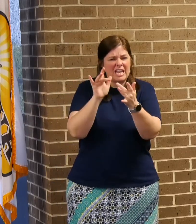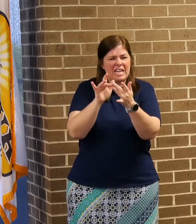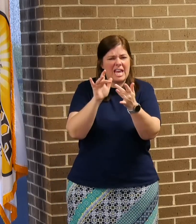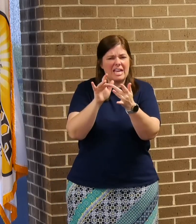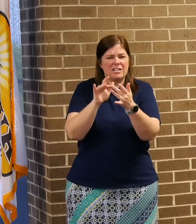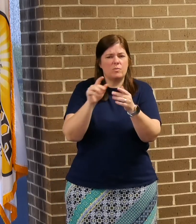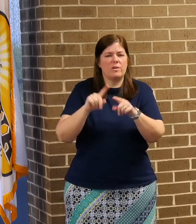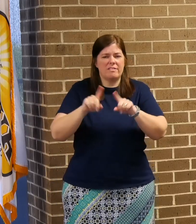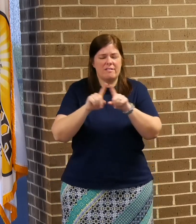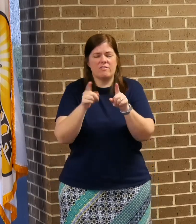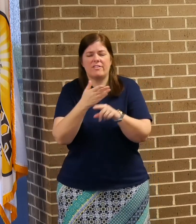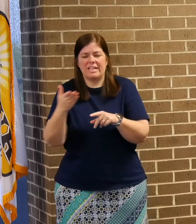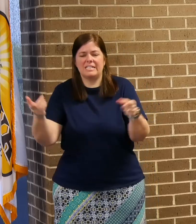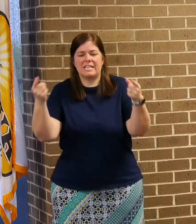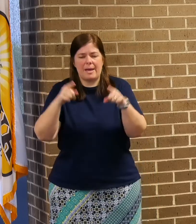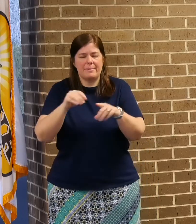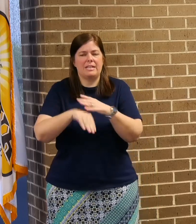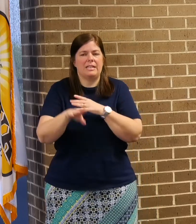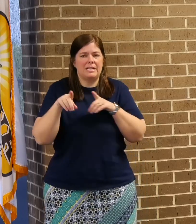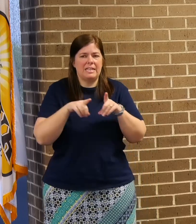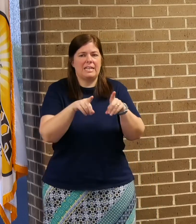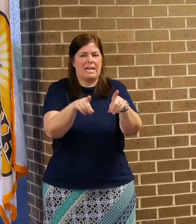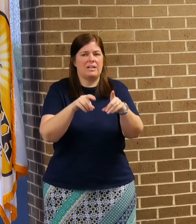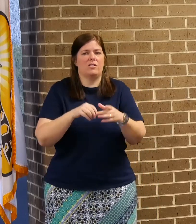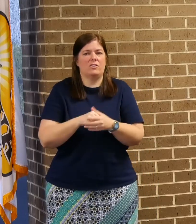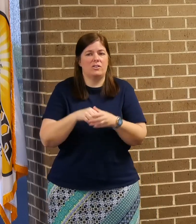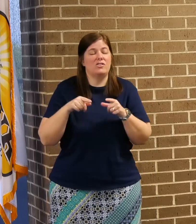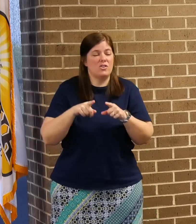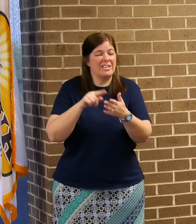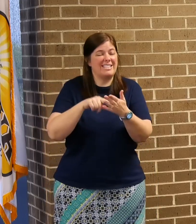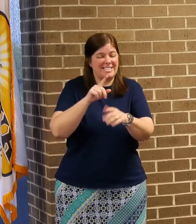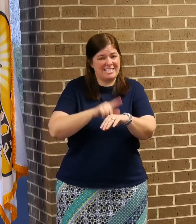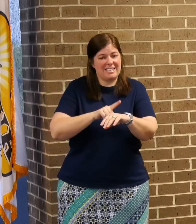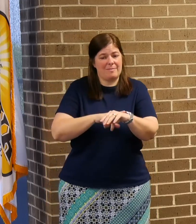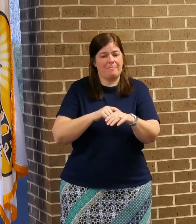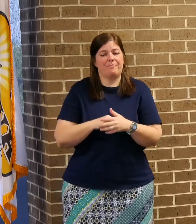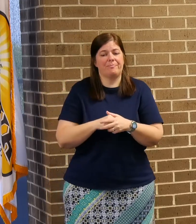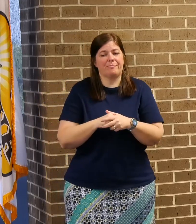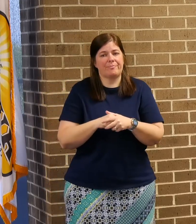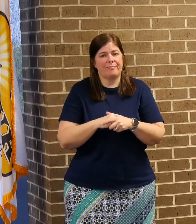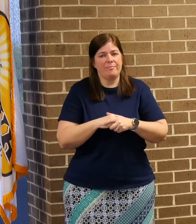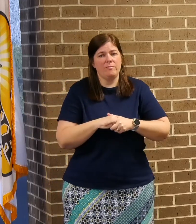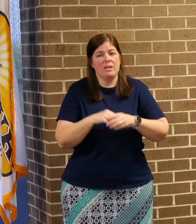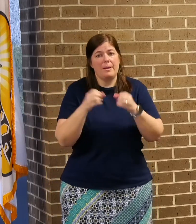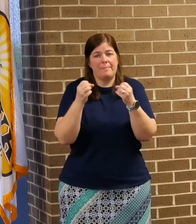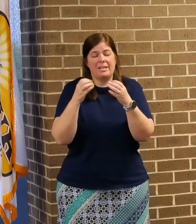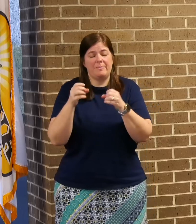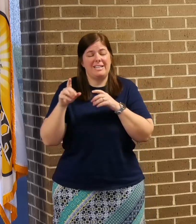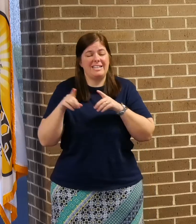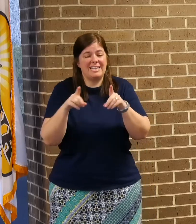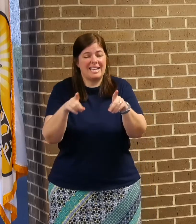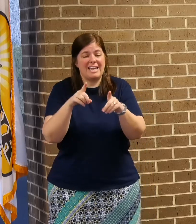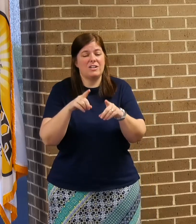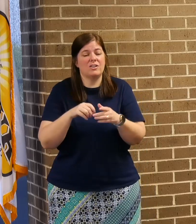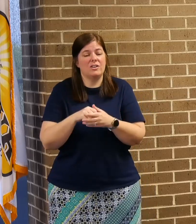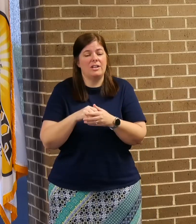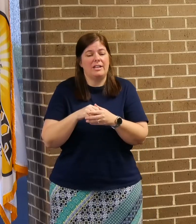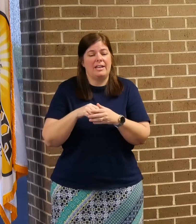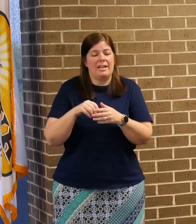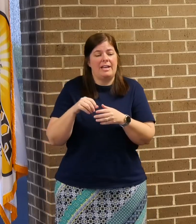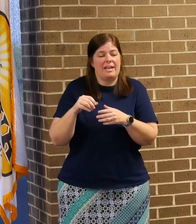in Decatur and surrounding areas during the COVID-19 pandemic. Many Decatur and Morgan County